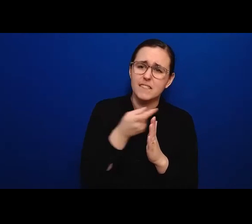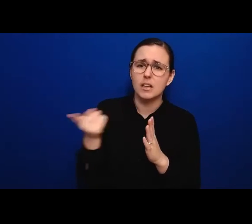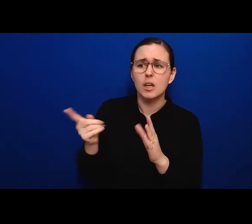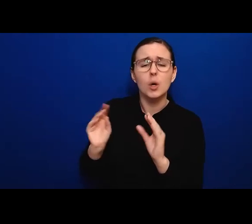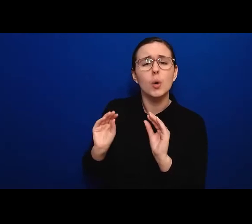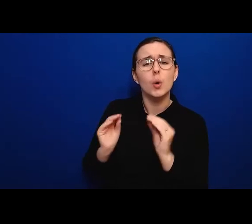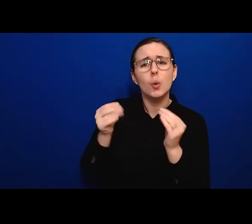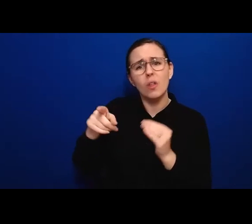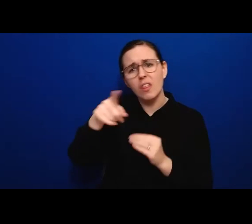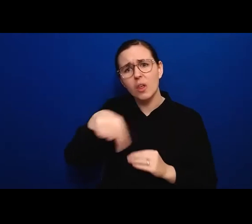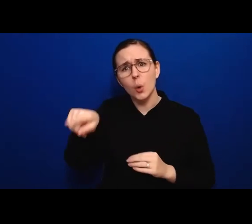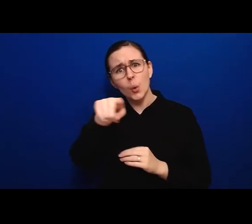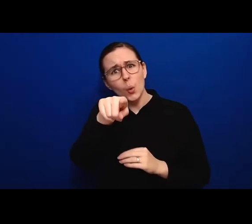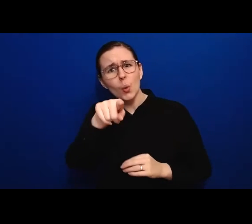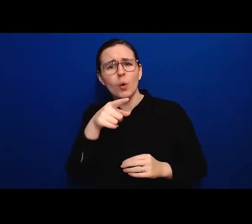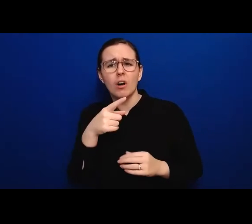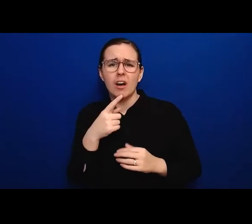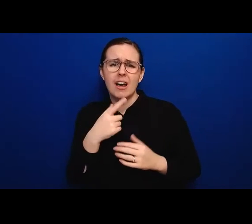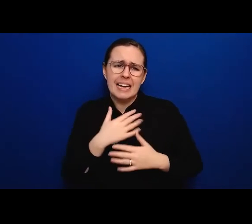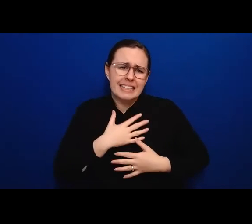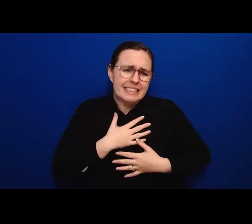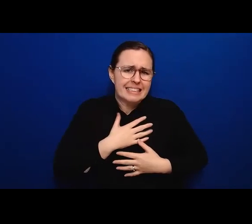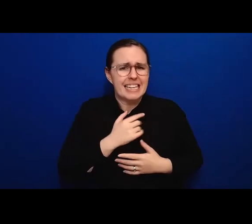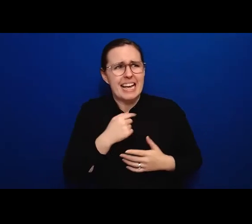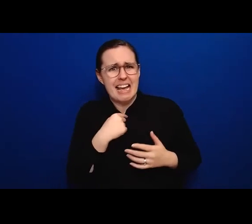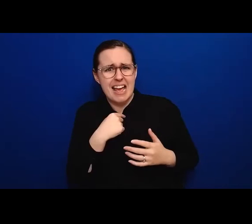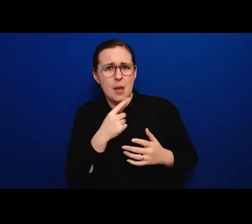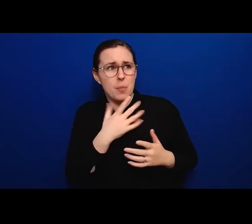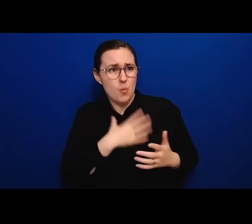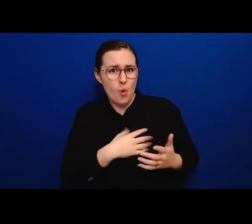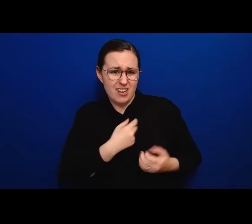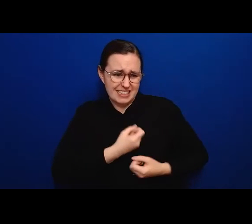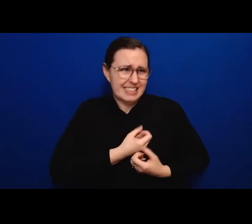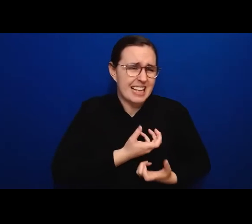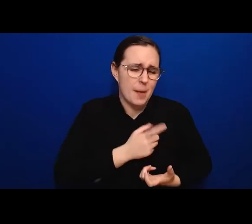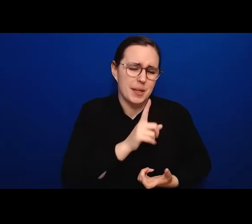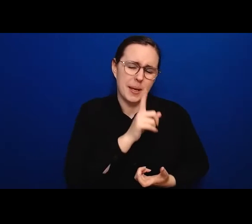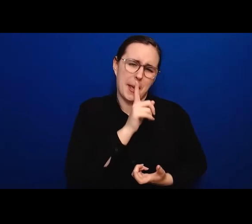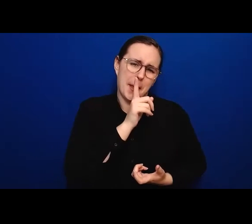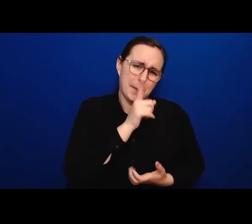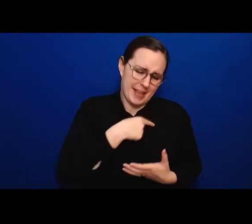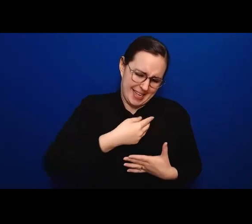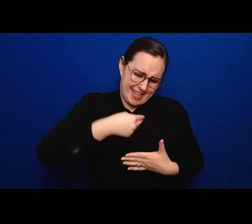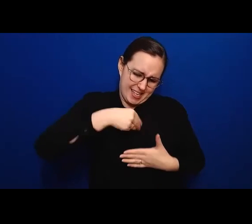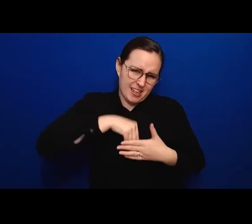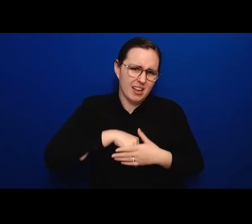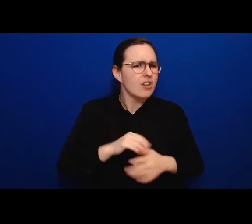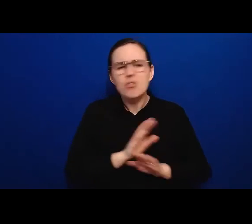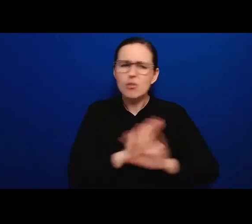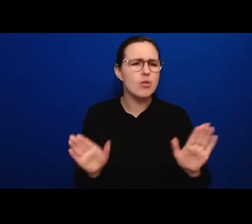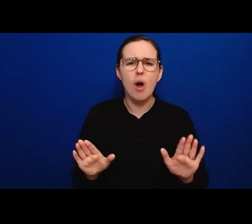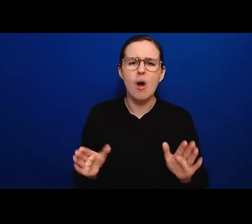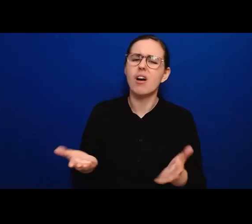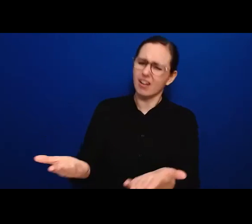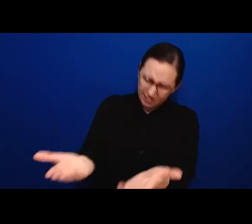to express your ideas. Do not feel fear to make mistakes. We all make mistakes. Many times we all